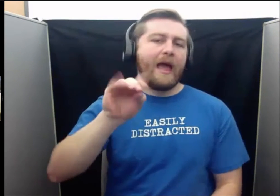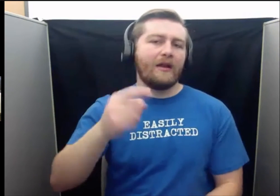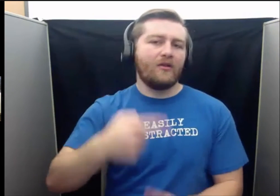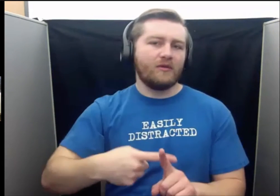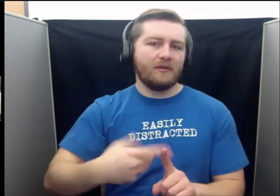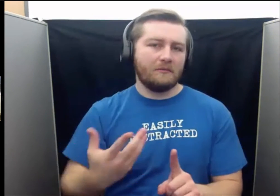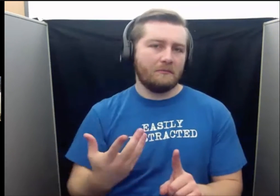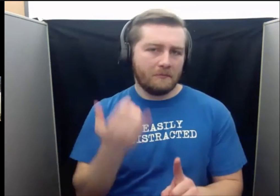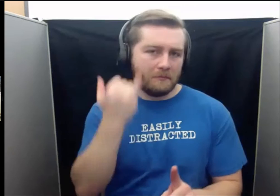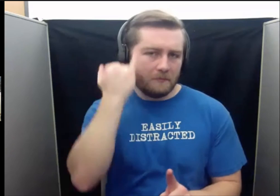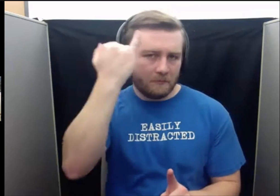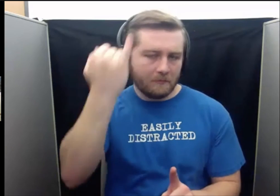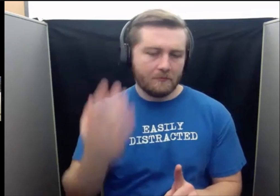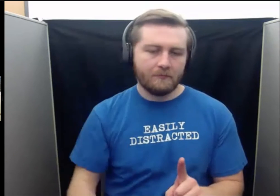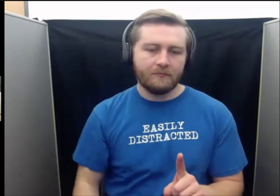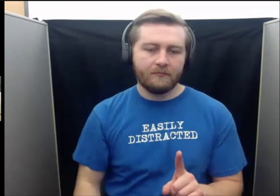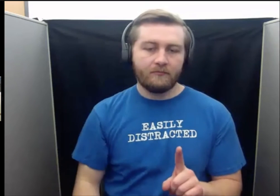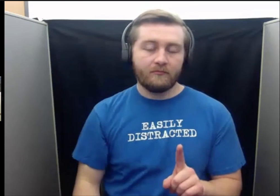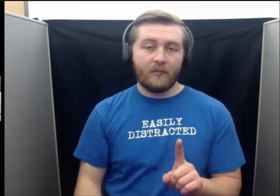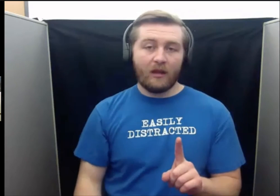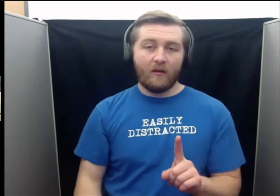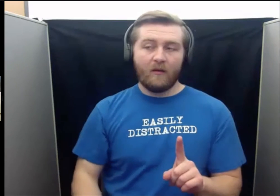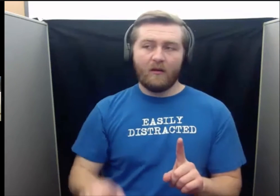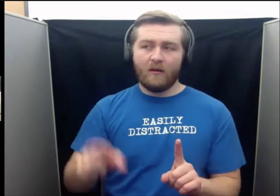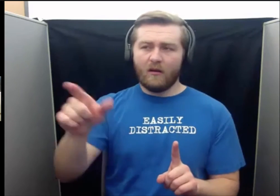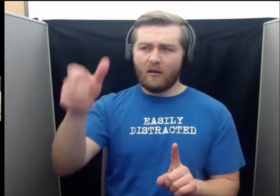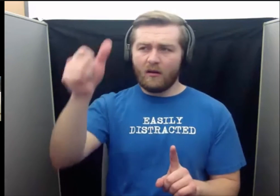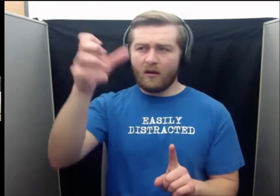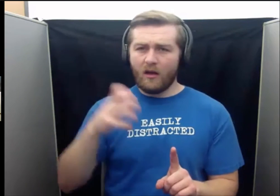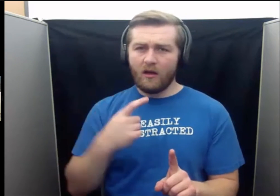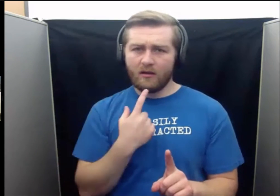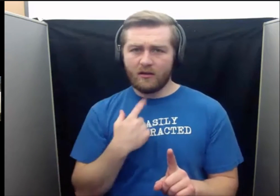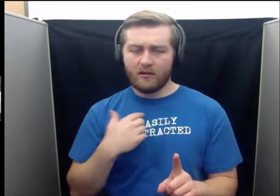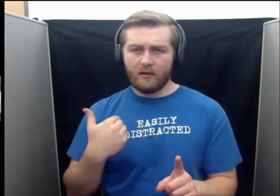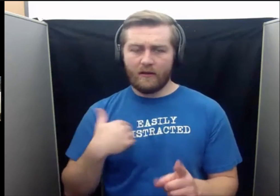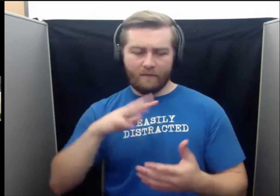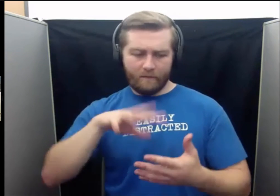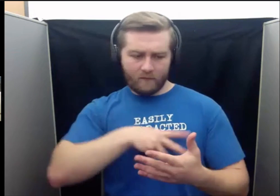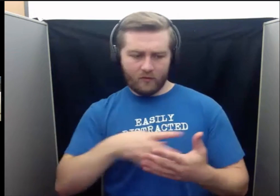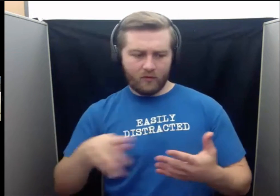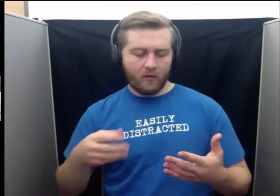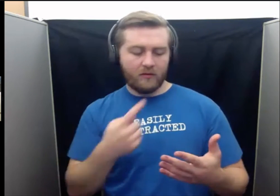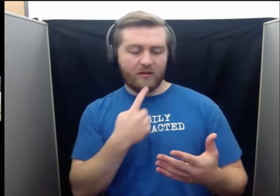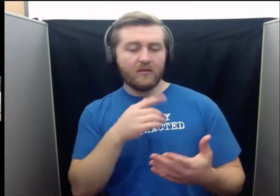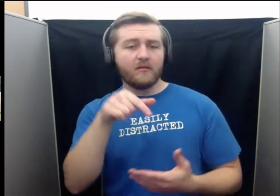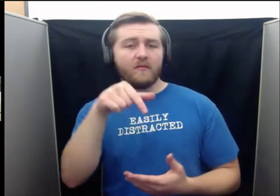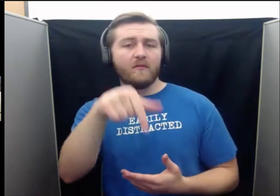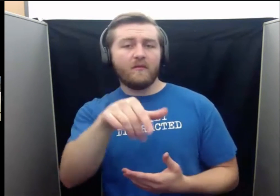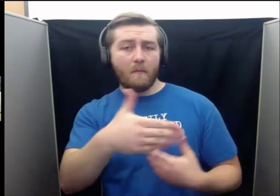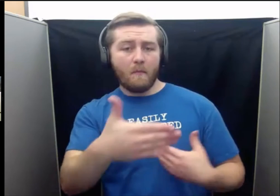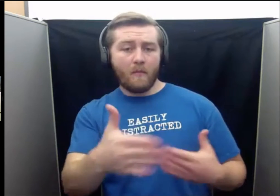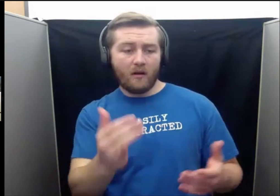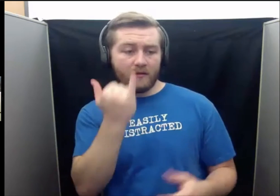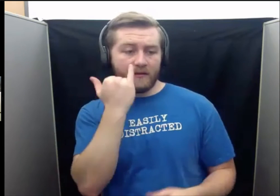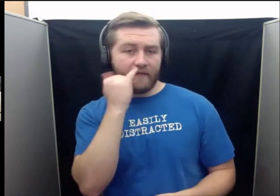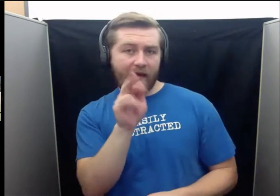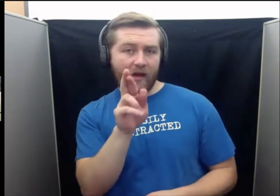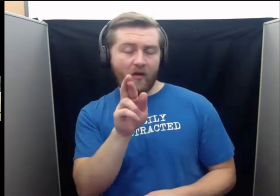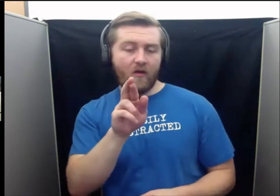chart, it says that if I have this box of air at 80 degrees, it will hold